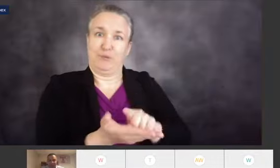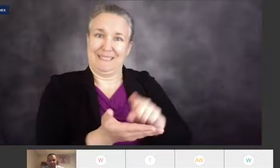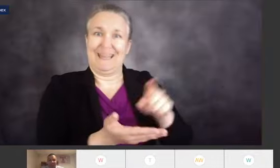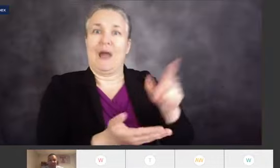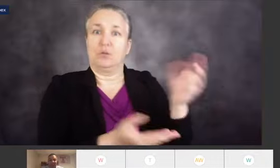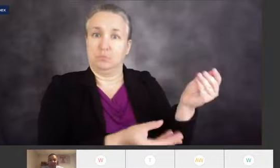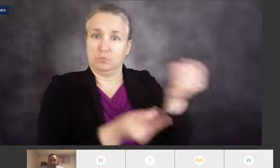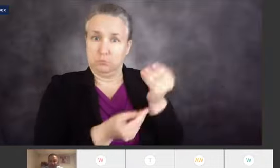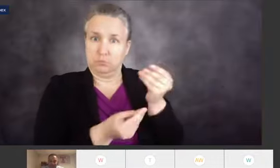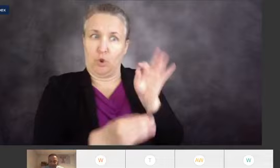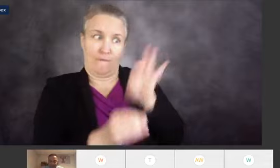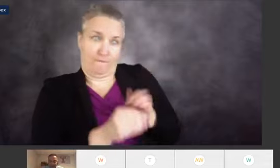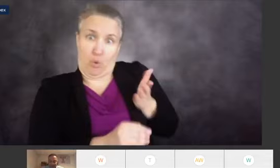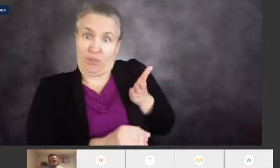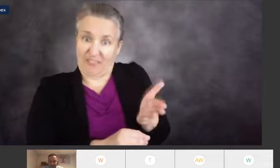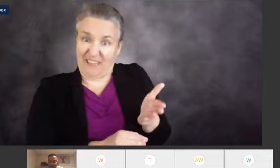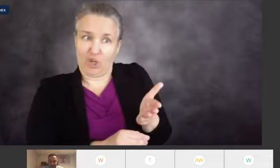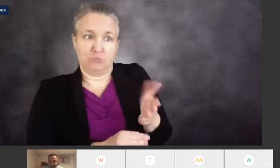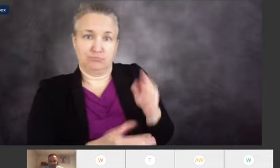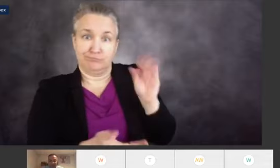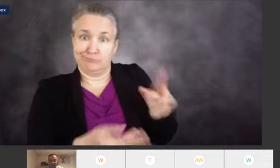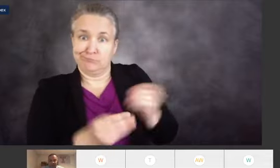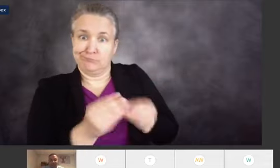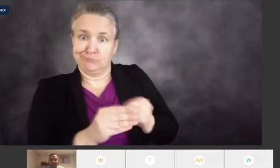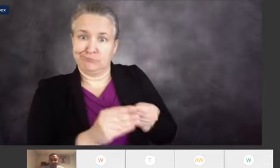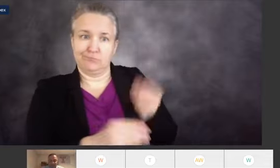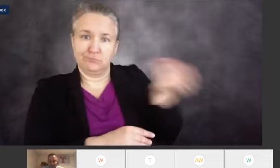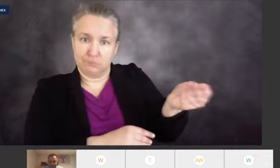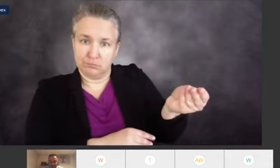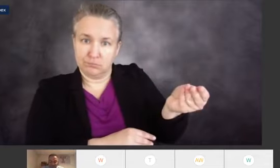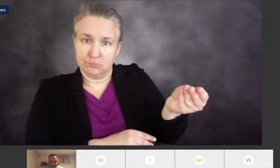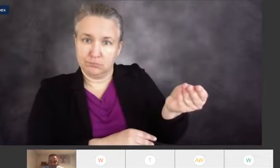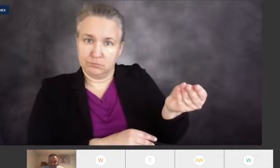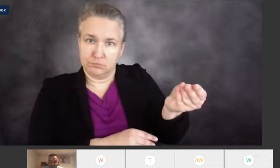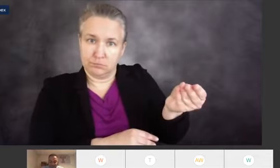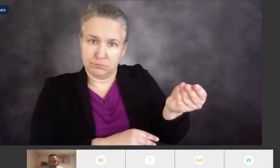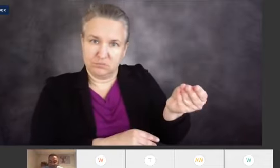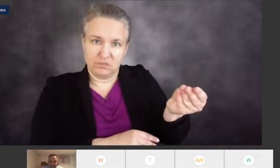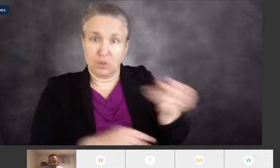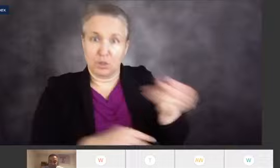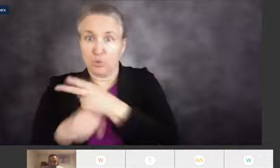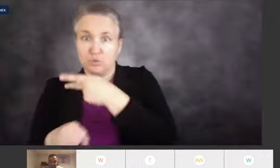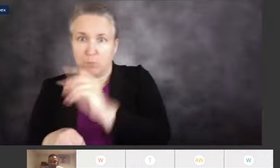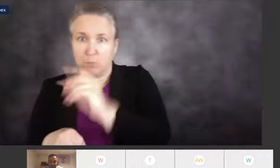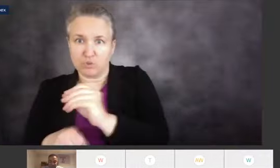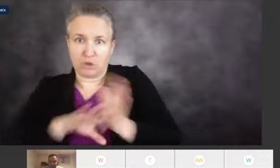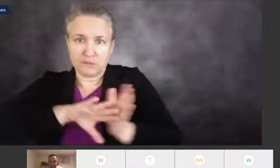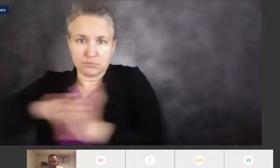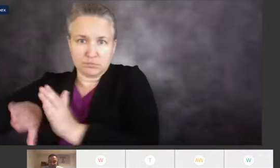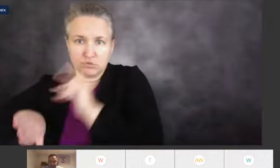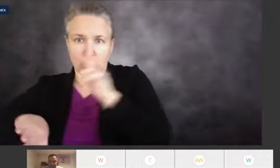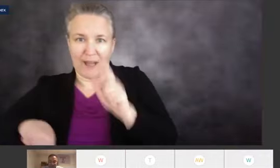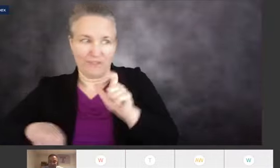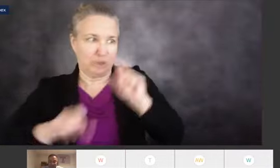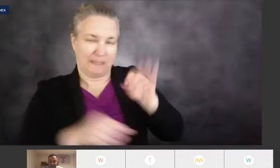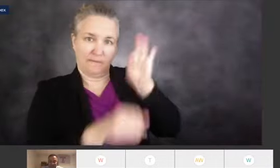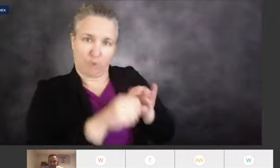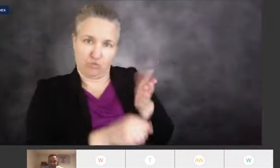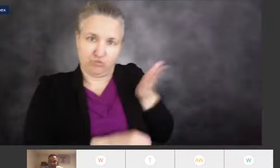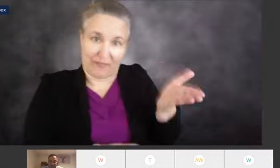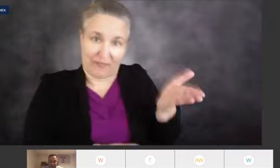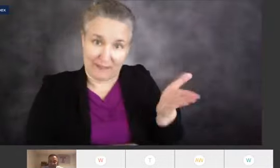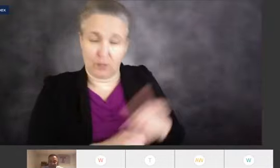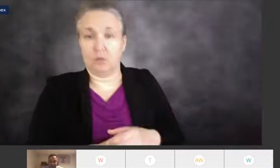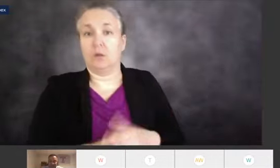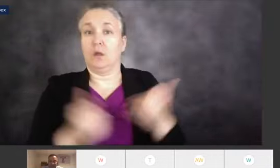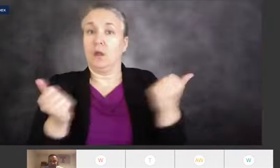vote it right there and leave it right there, and not take the postal office out of the equation at all. So everything you need to know about the